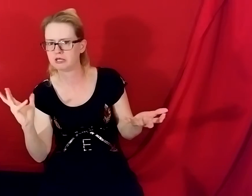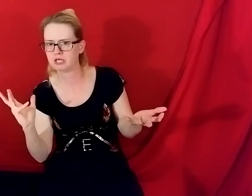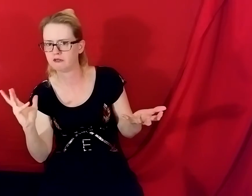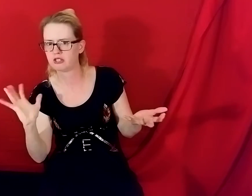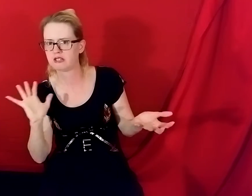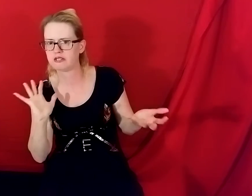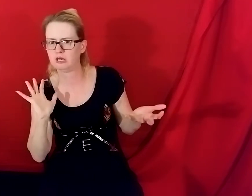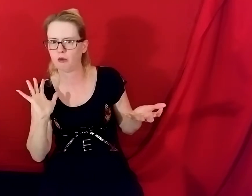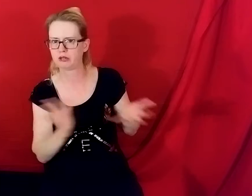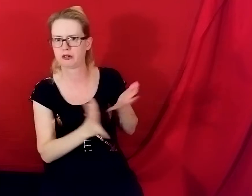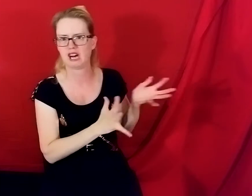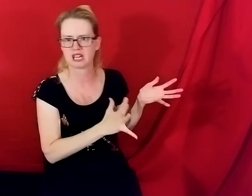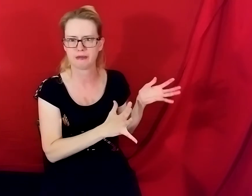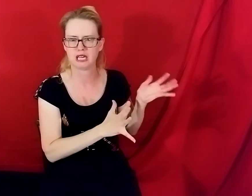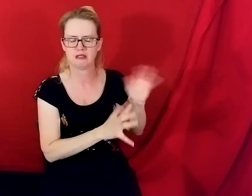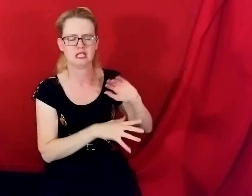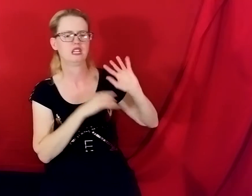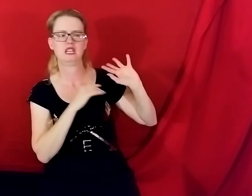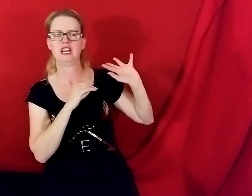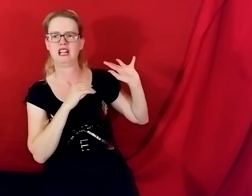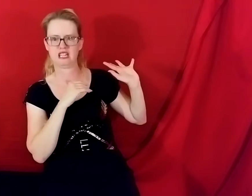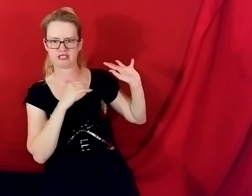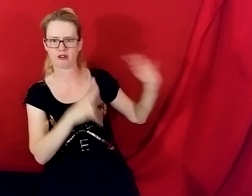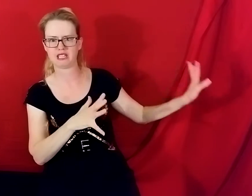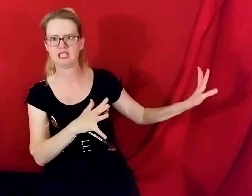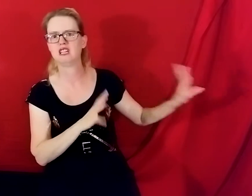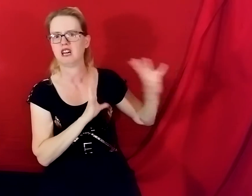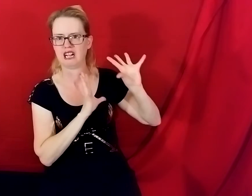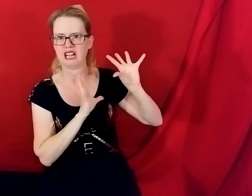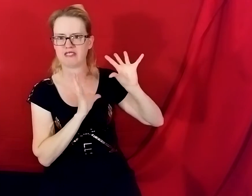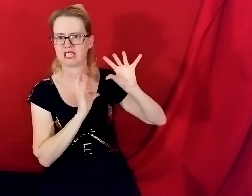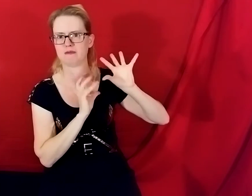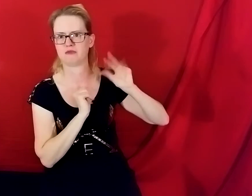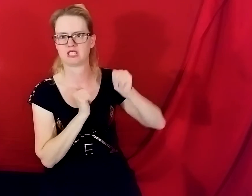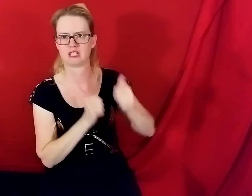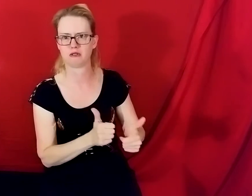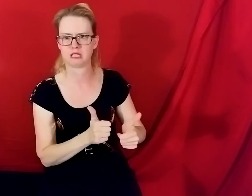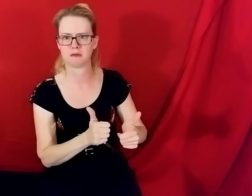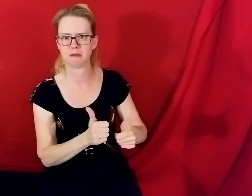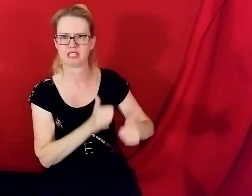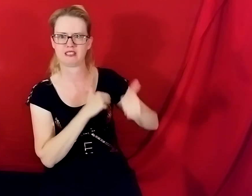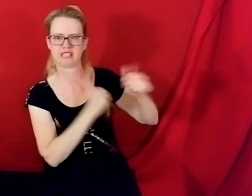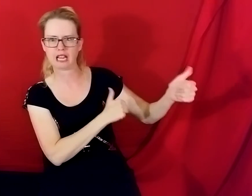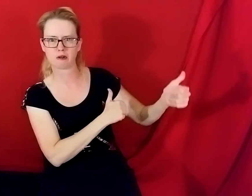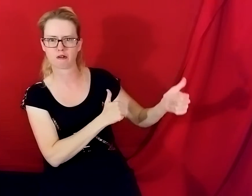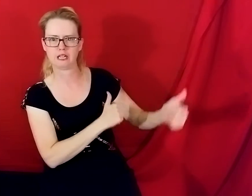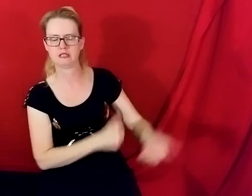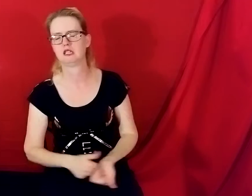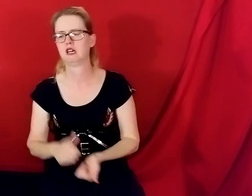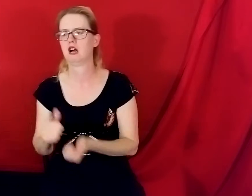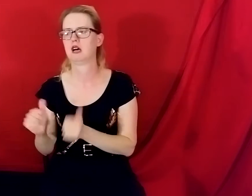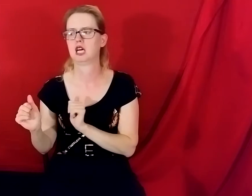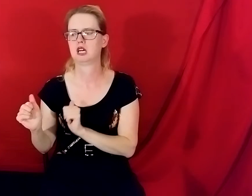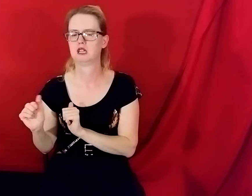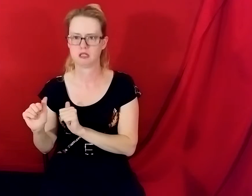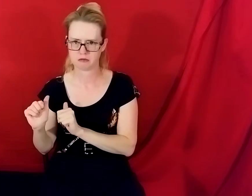just to see what they're talking about and totally i have to give them two thumbs up because they were great but i